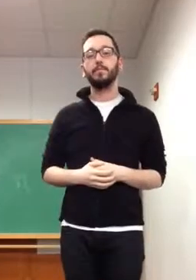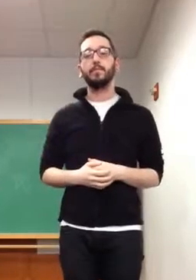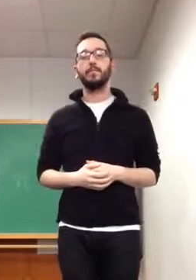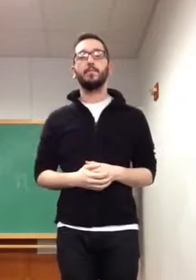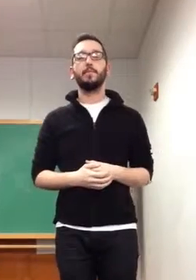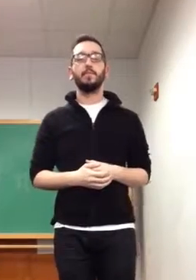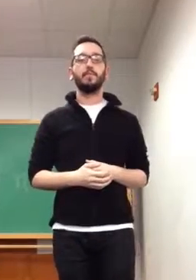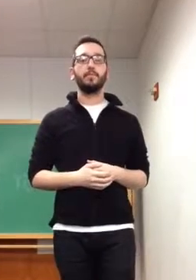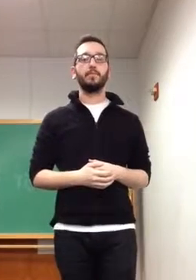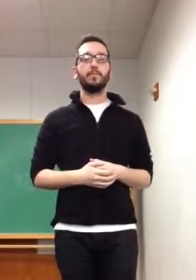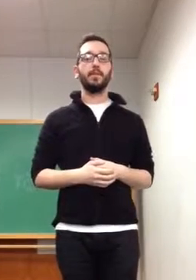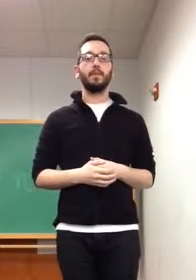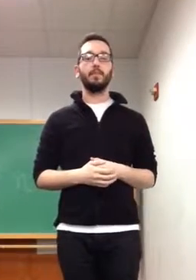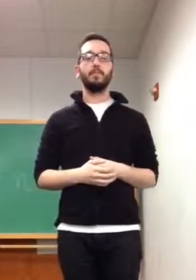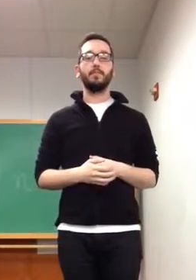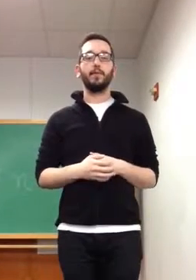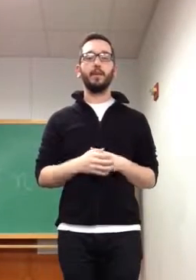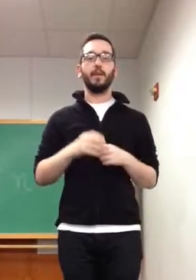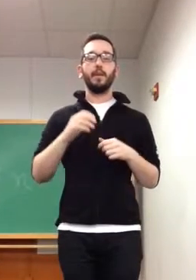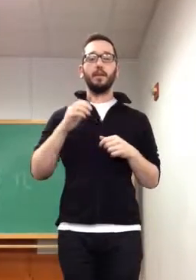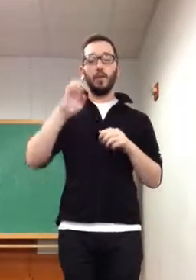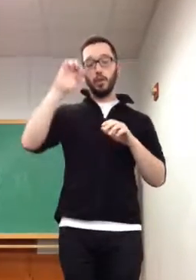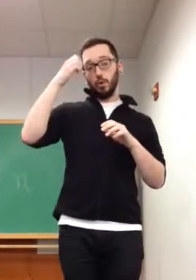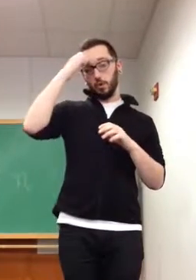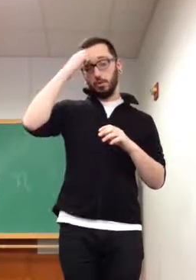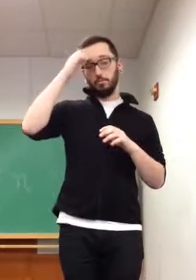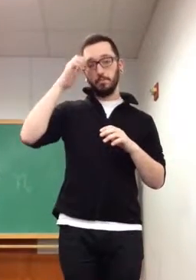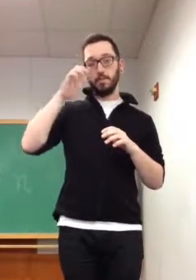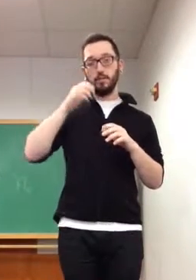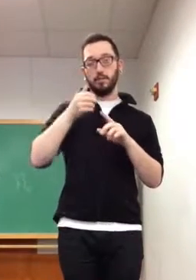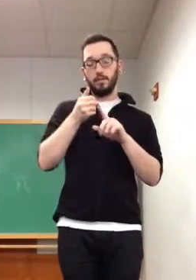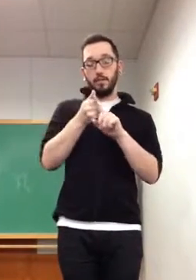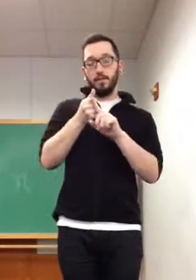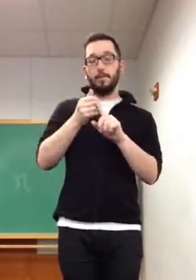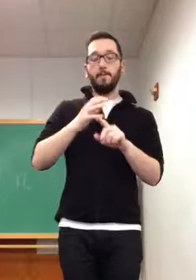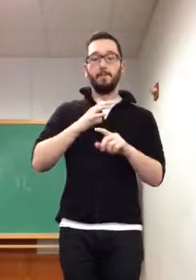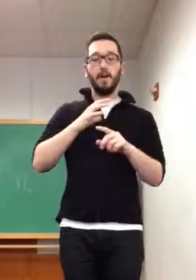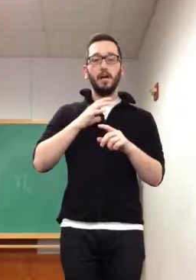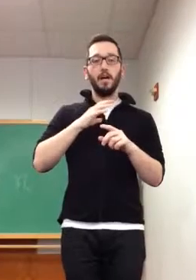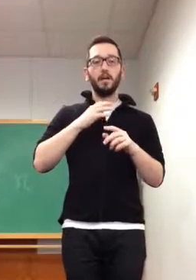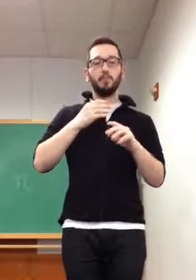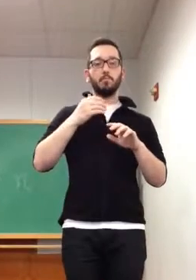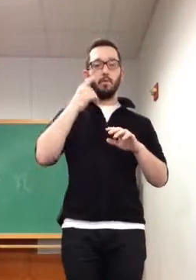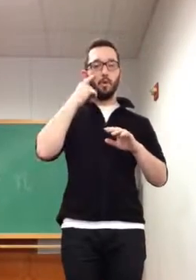fine as a preamble for American history, so long as the only Americans you were interested